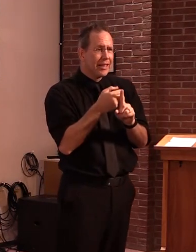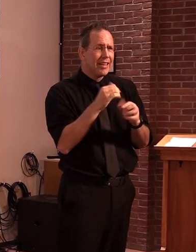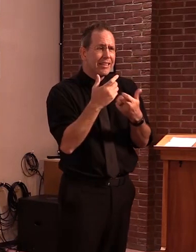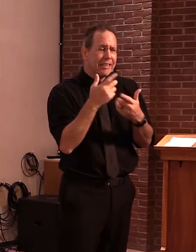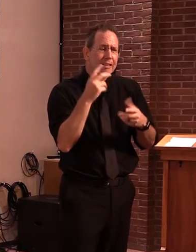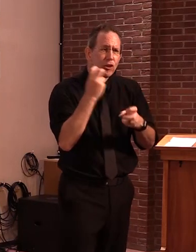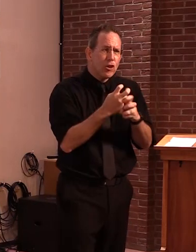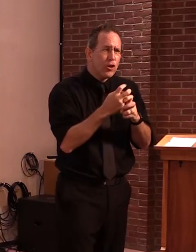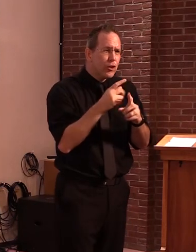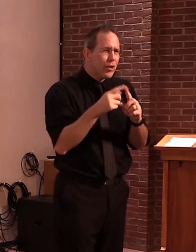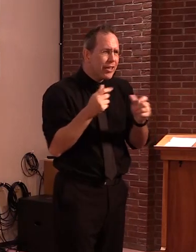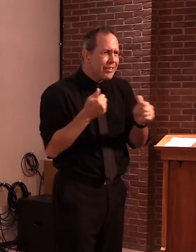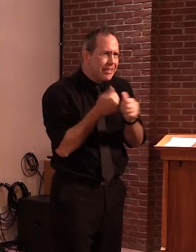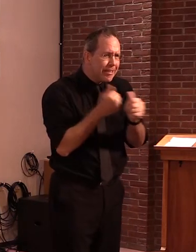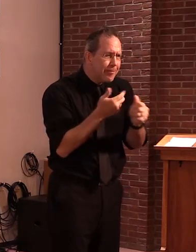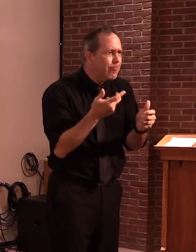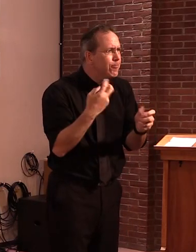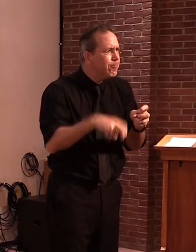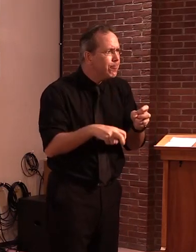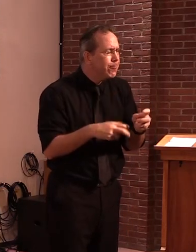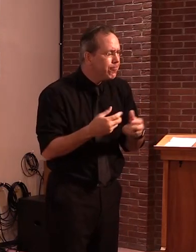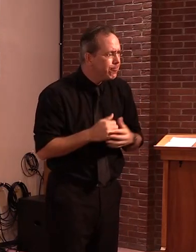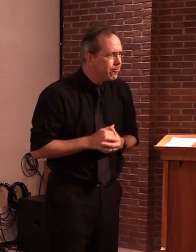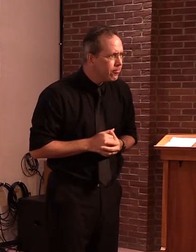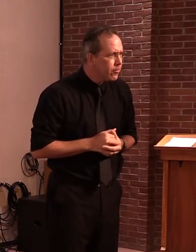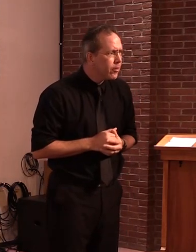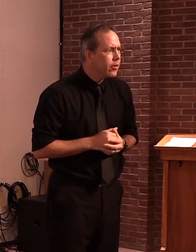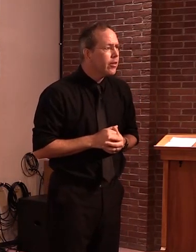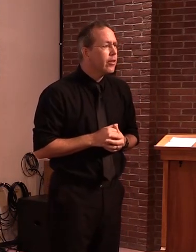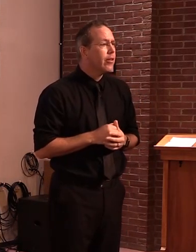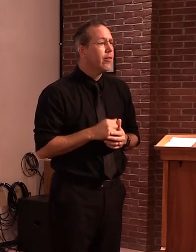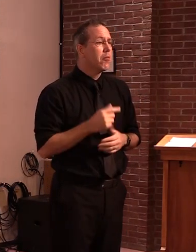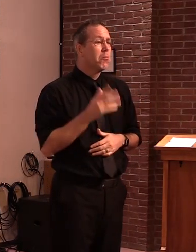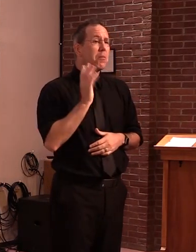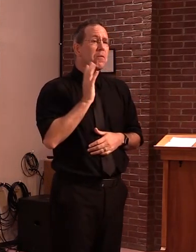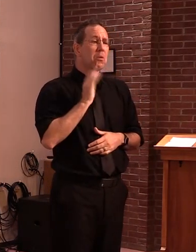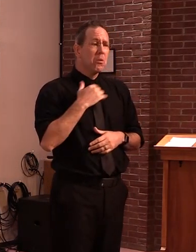and day from what I used to read about